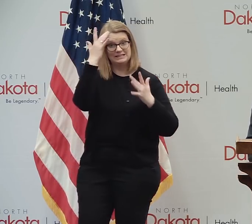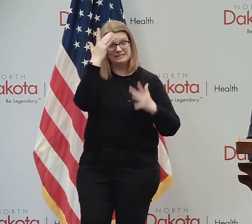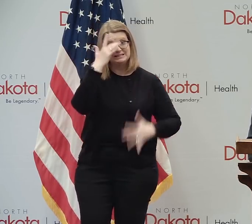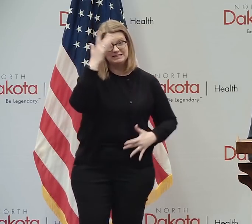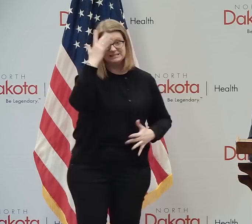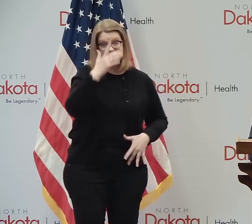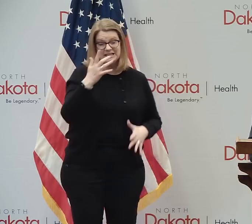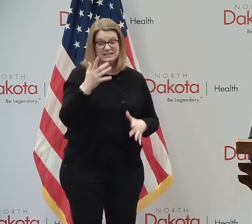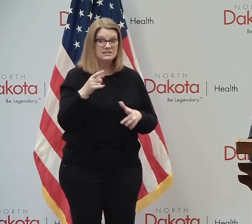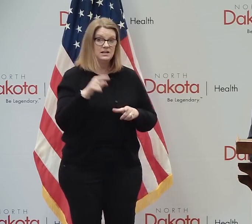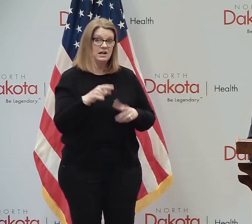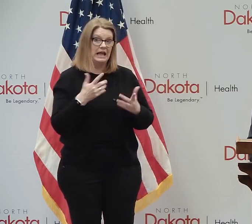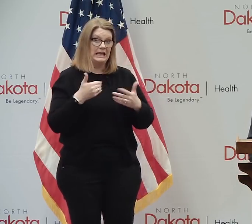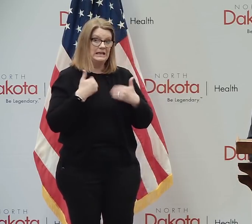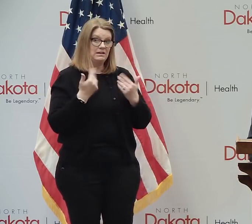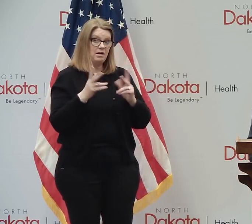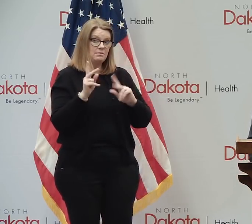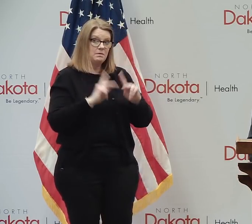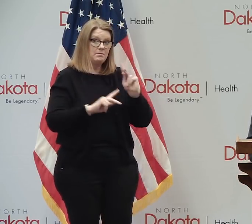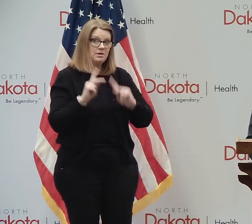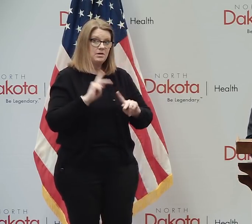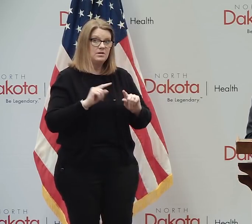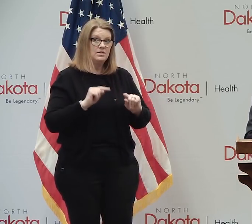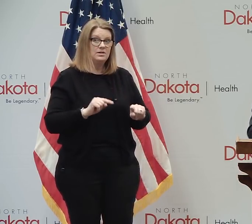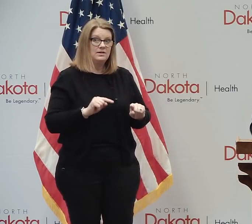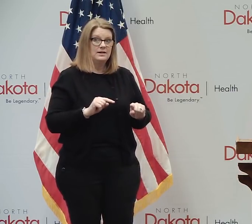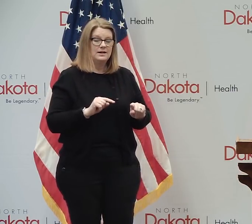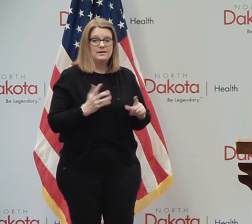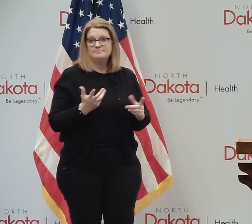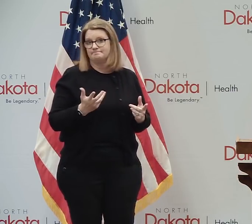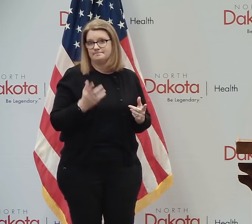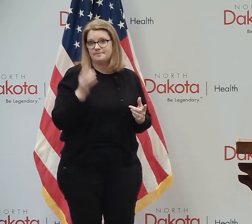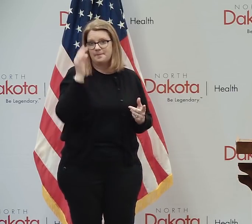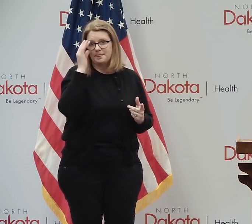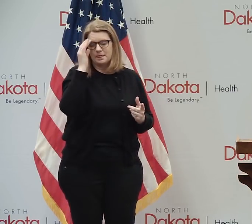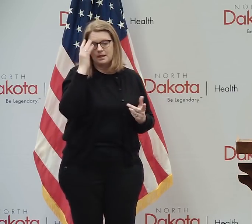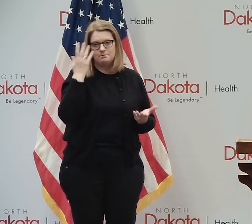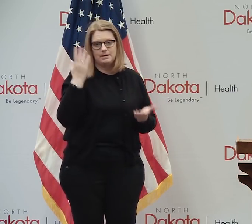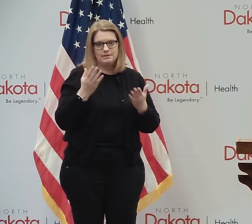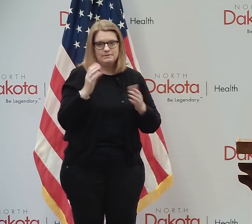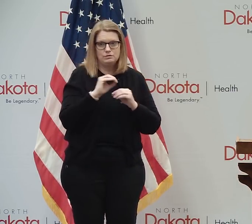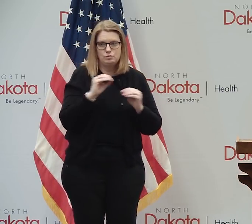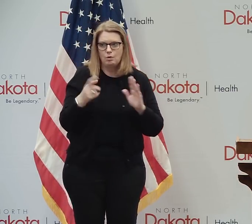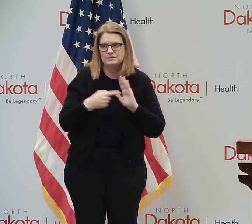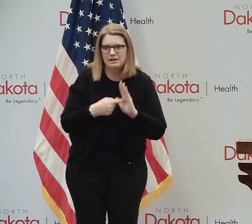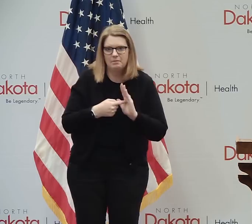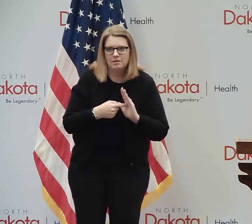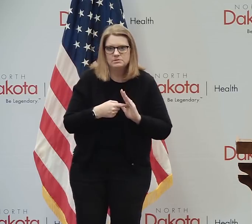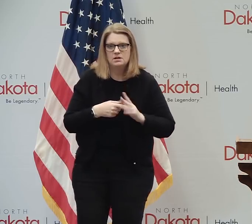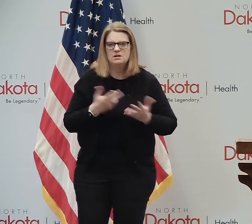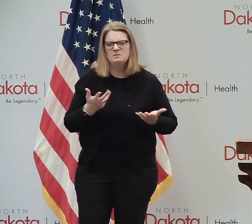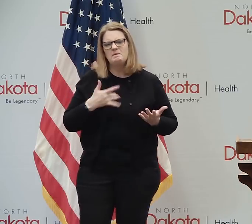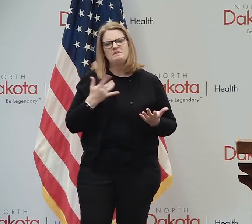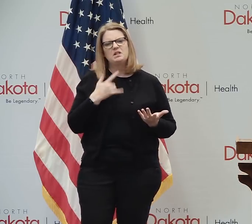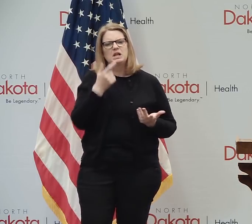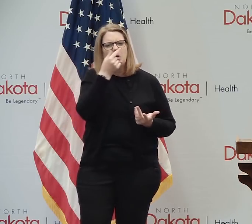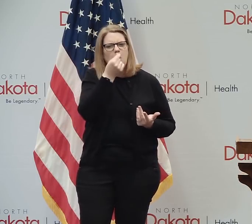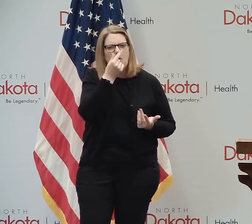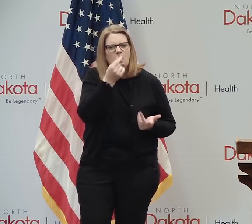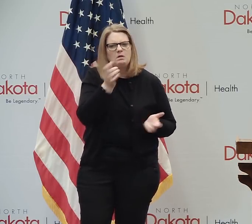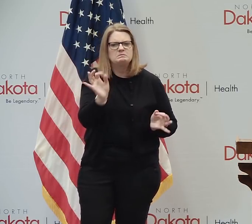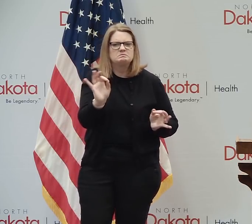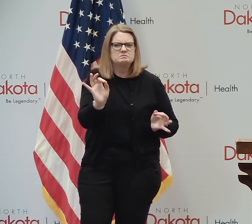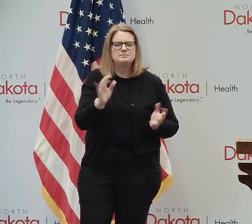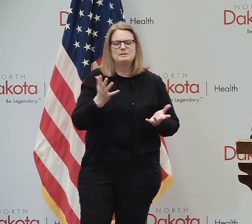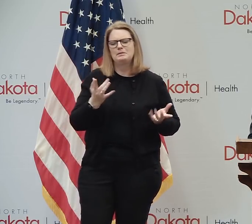without underlying health conditions may even be lack so many symptoms that they may feel like they've just got a cold or a little